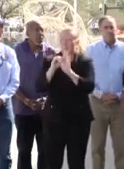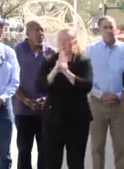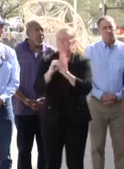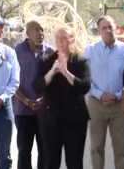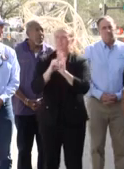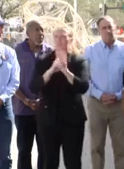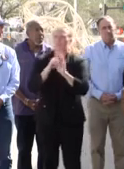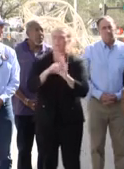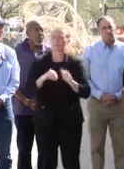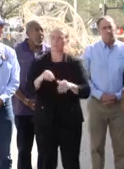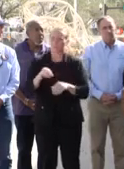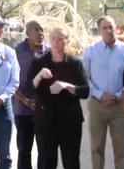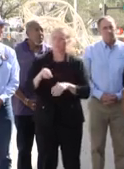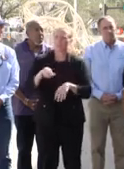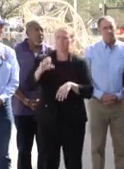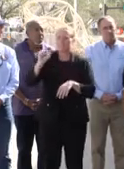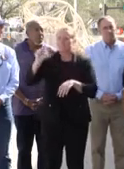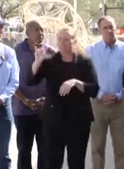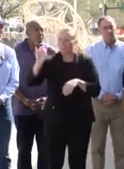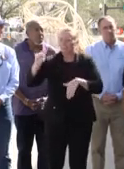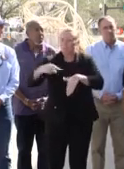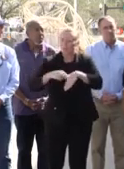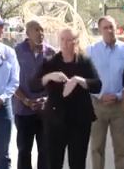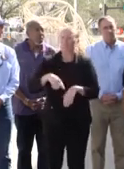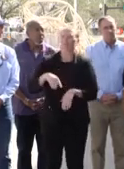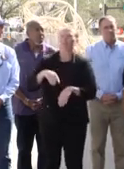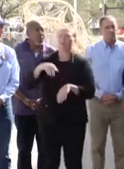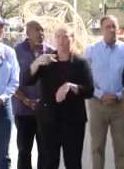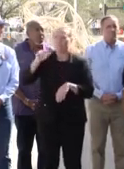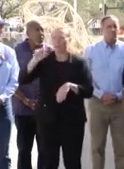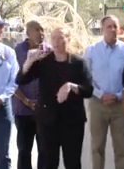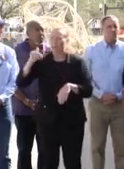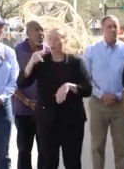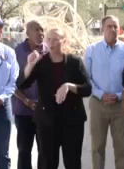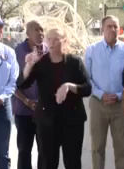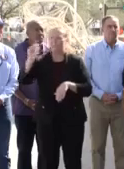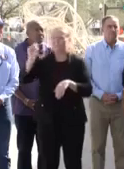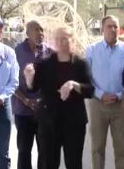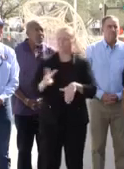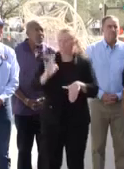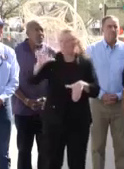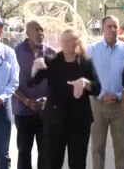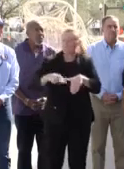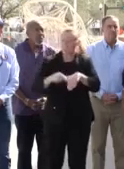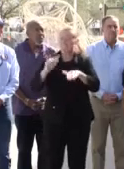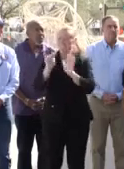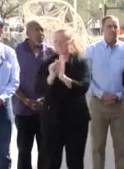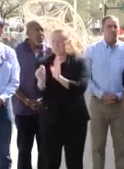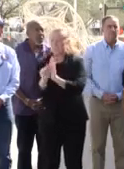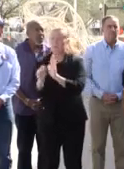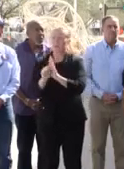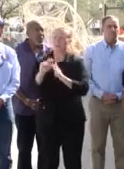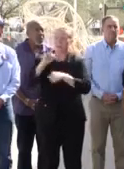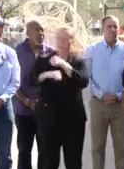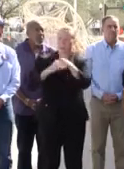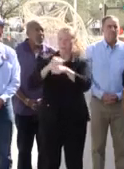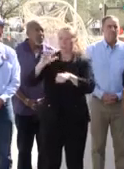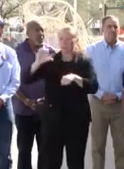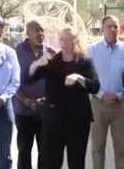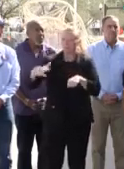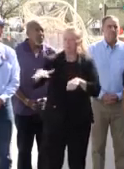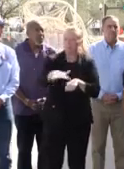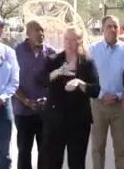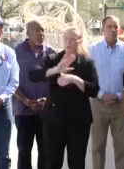Florida, Tampa International, and Vero Beach are all open. Sarasota, Bradenton is expected to reopen